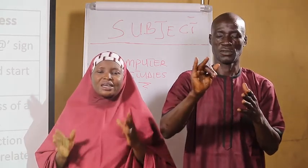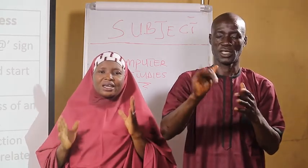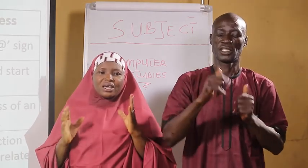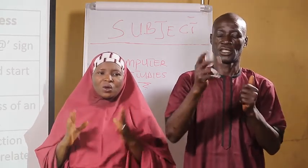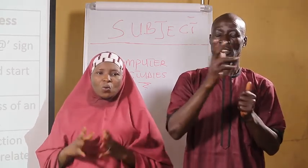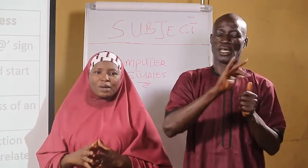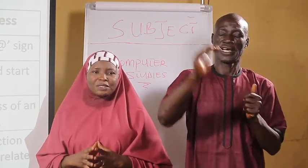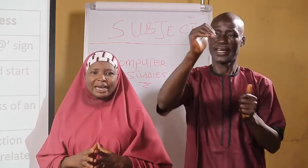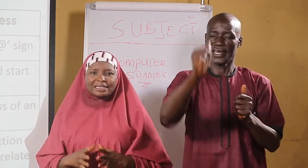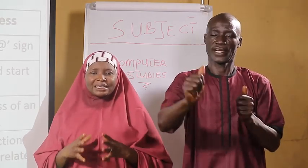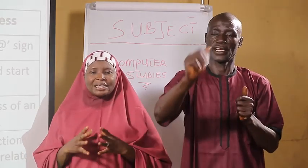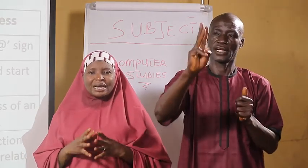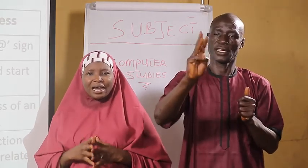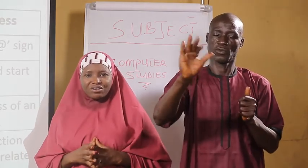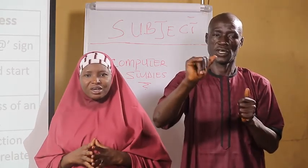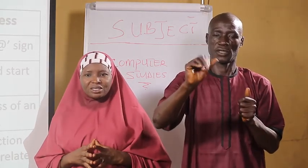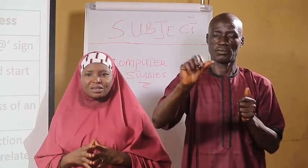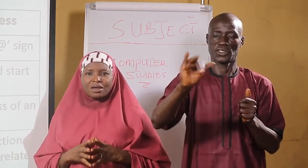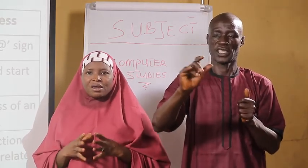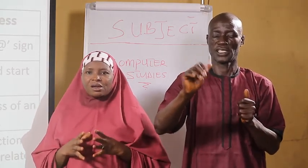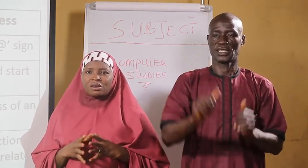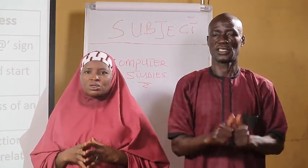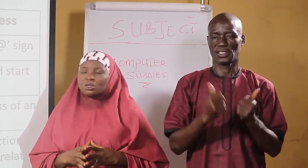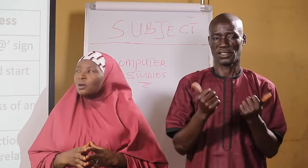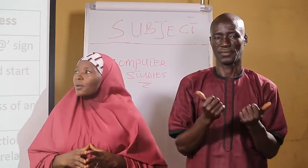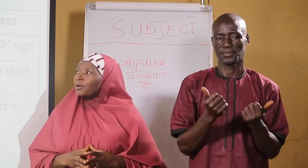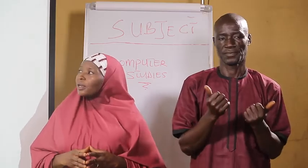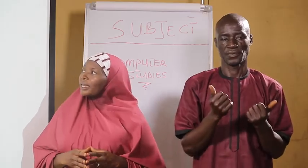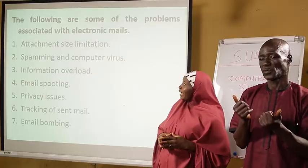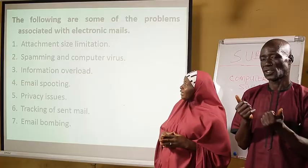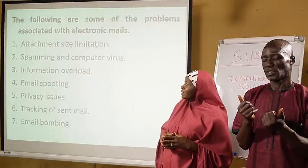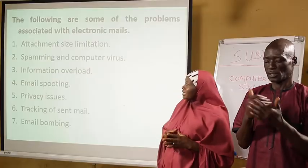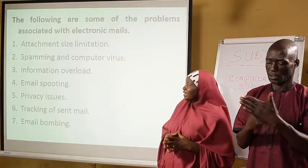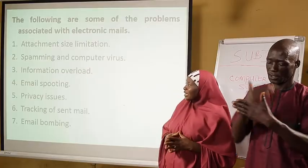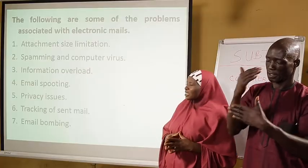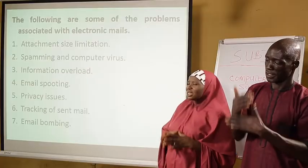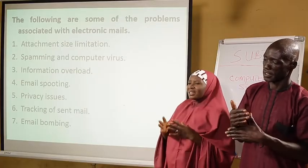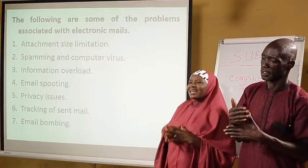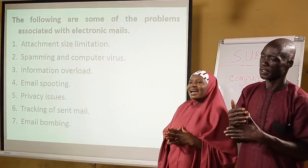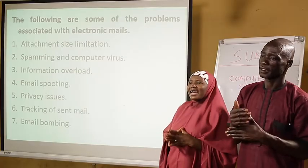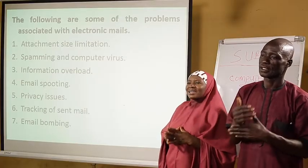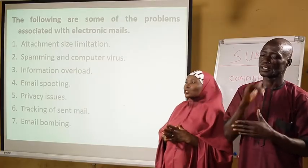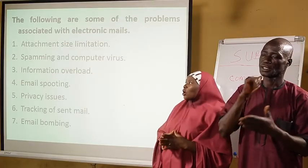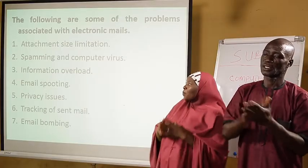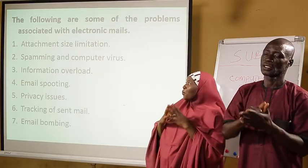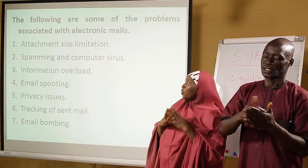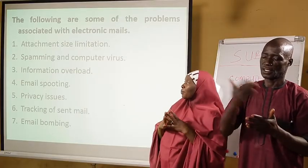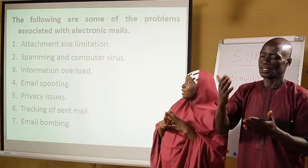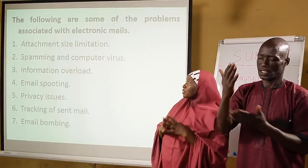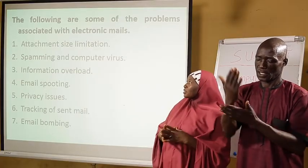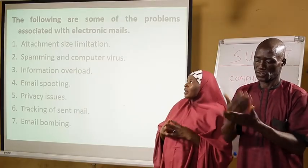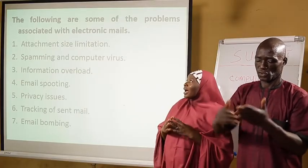address and a website address. The next is that there are